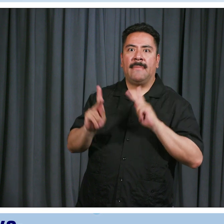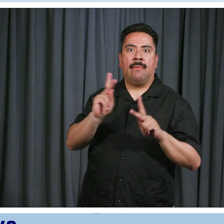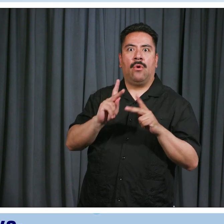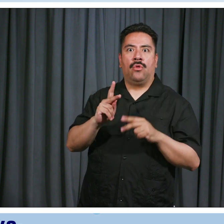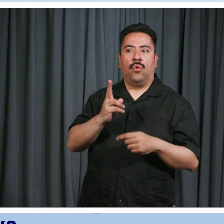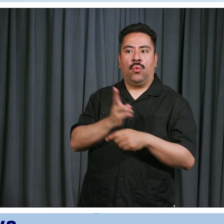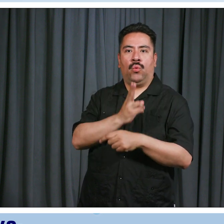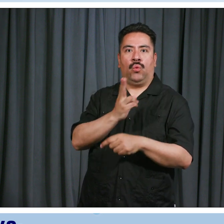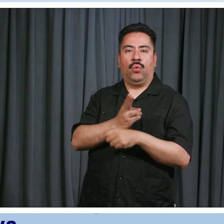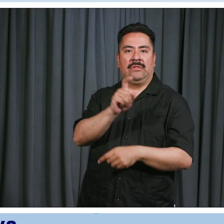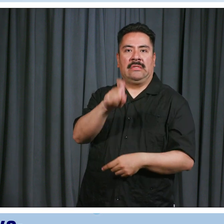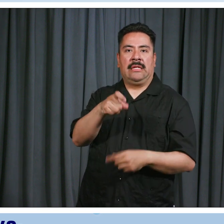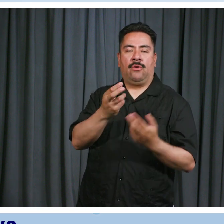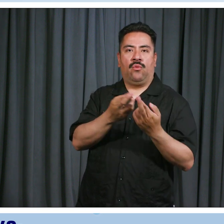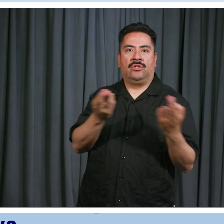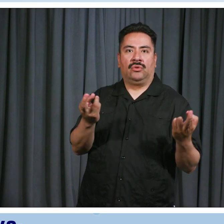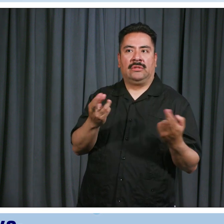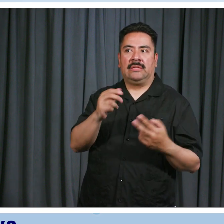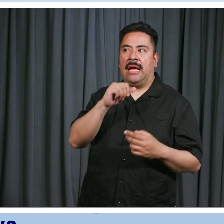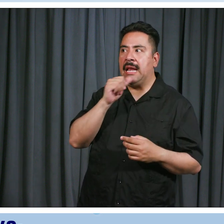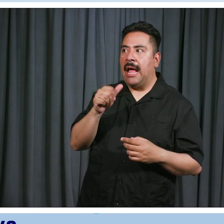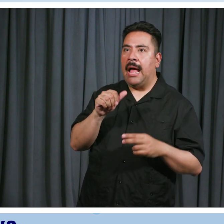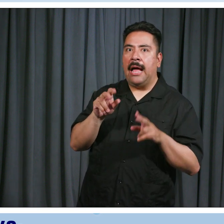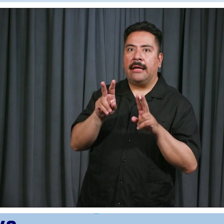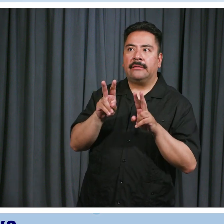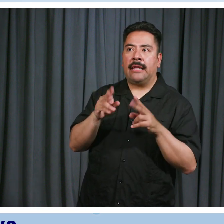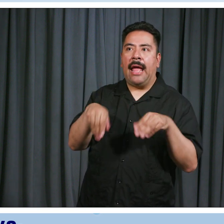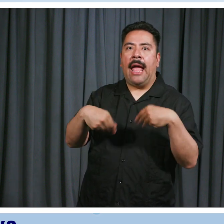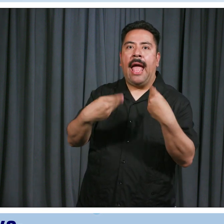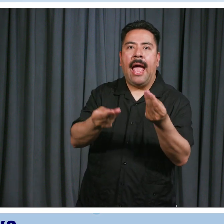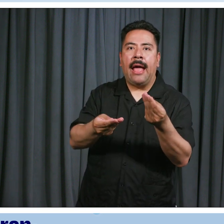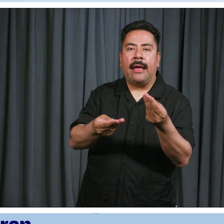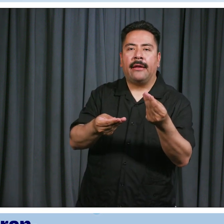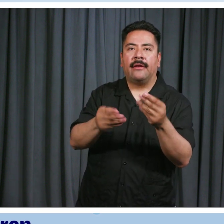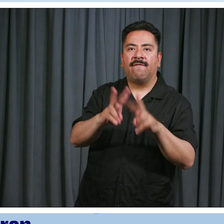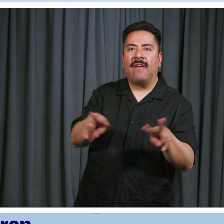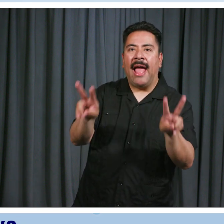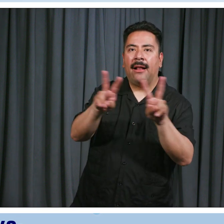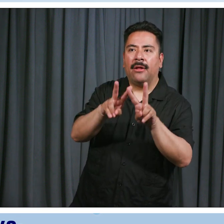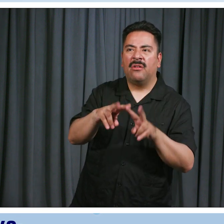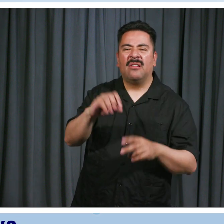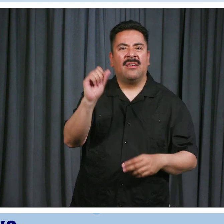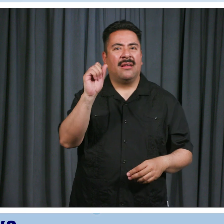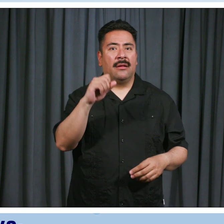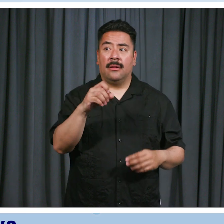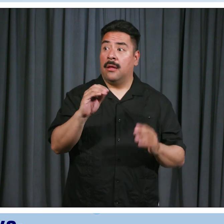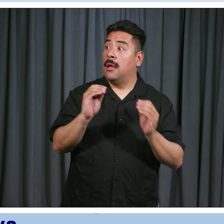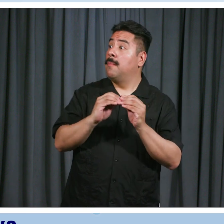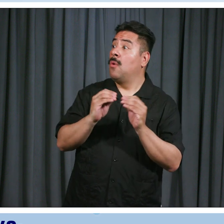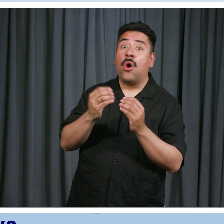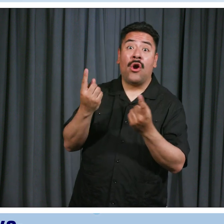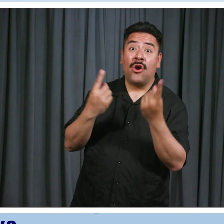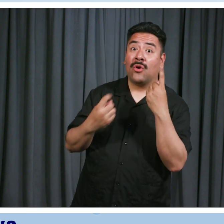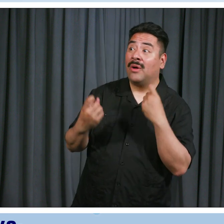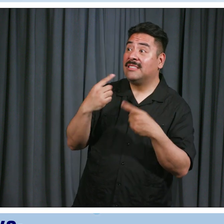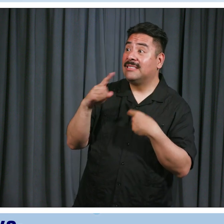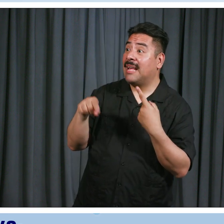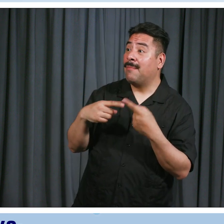utilizing some of the resources are not value added back. Yeah. Does anybody have any questions about